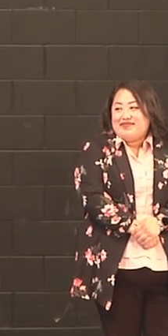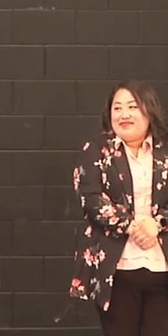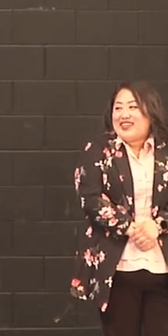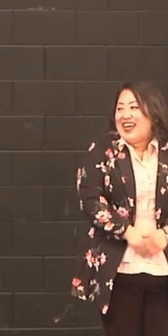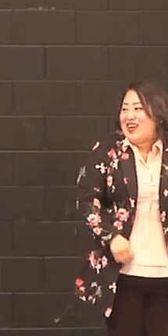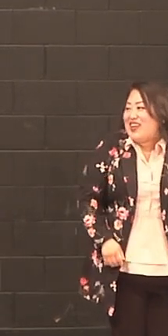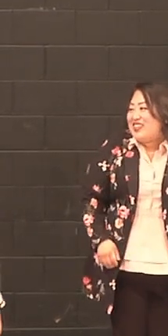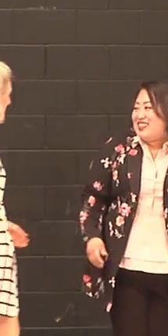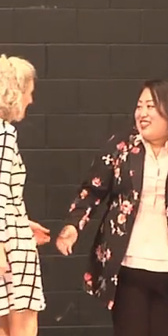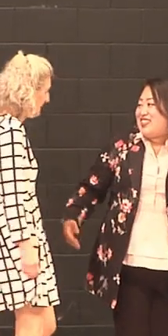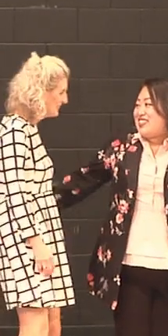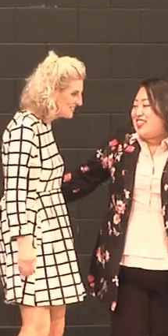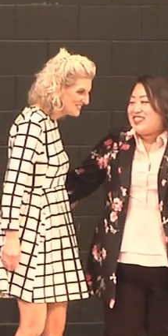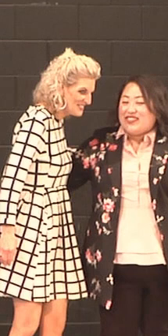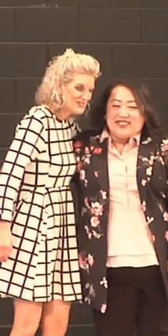Okay.